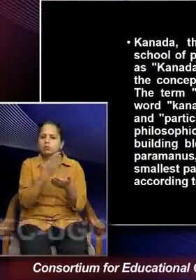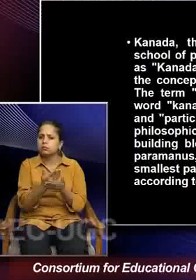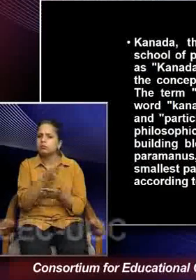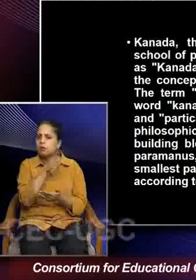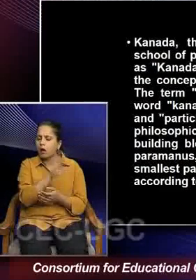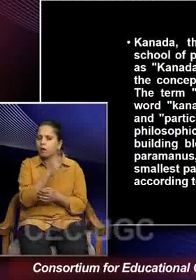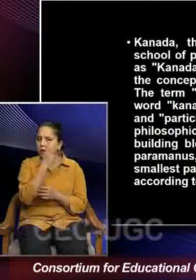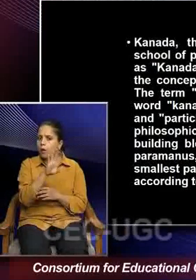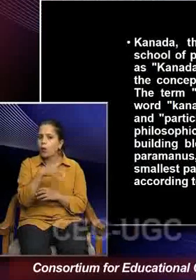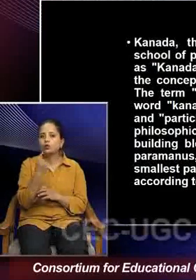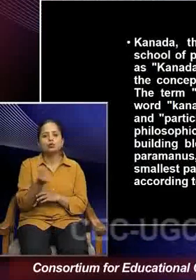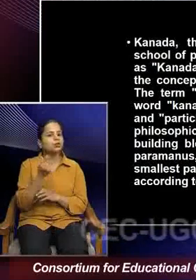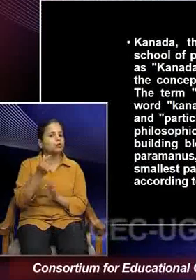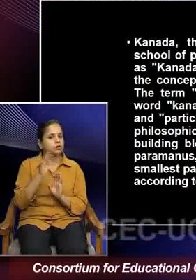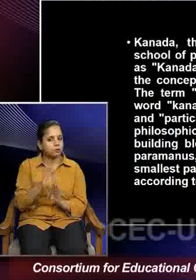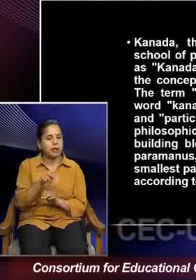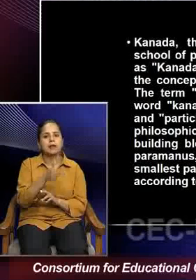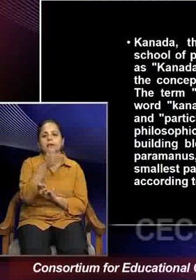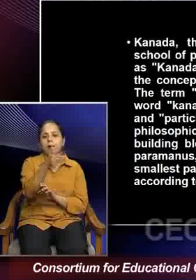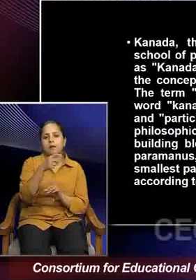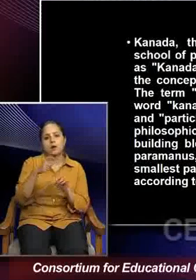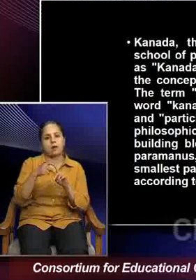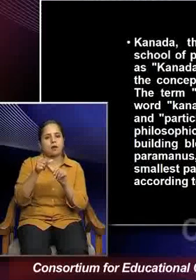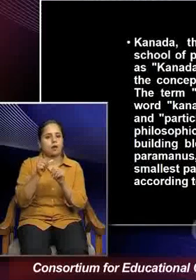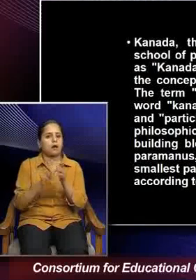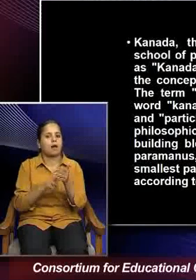interpreted or used in the name Kannada.